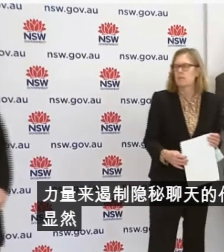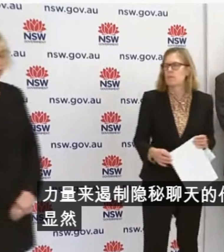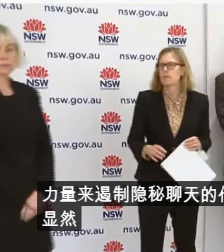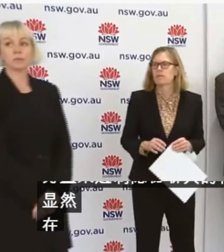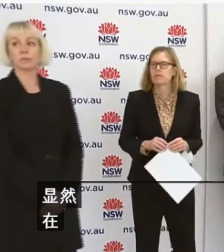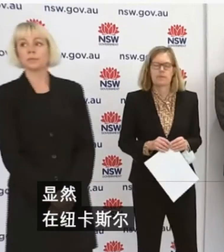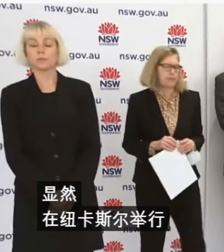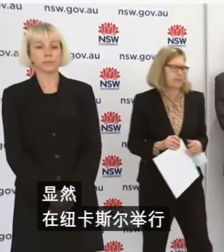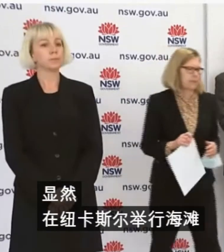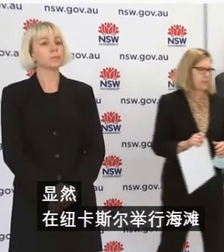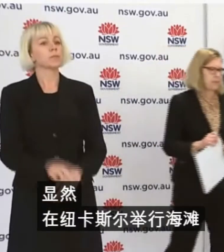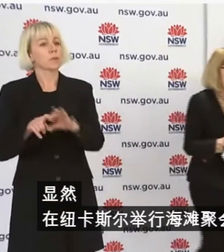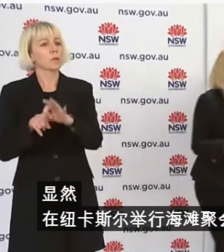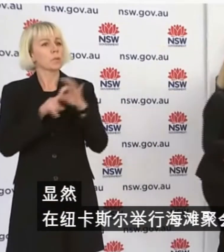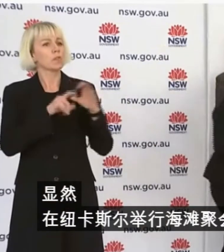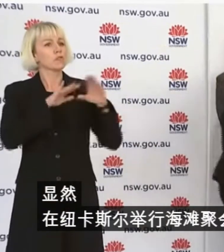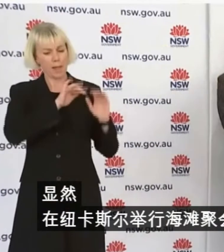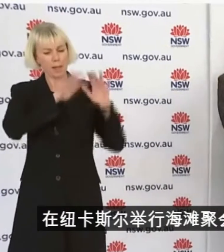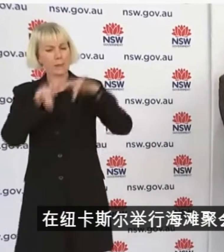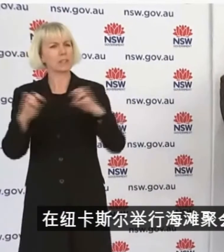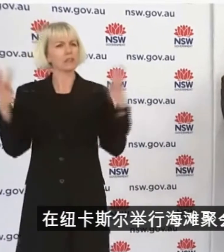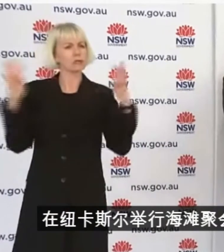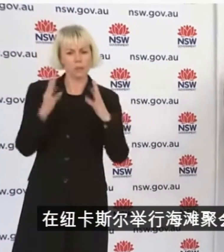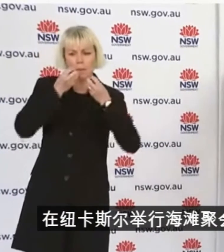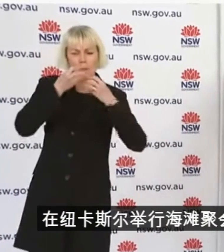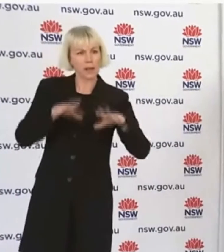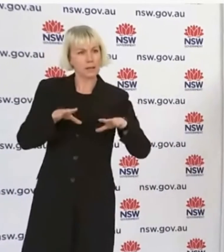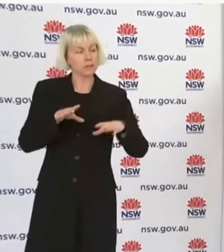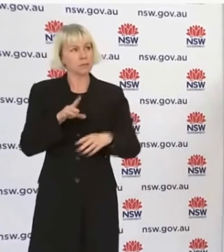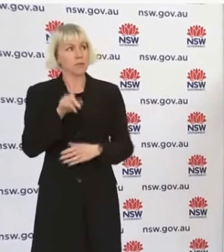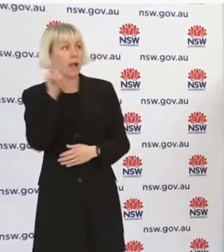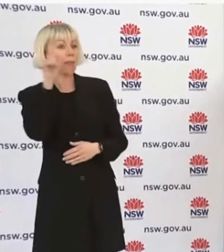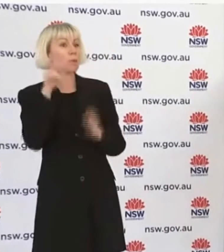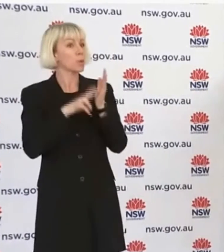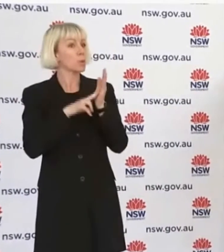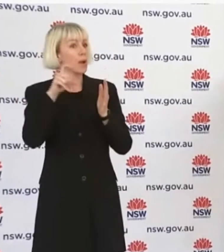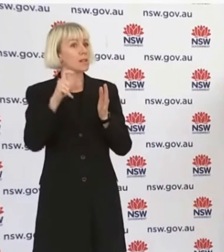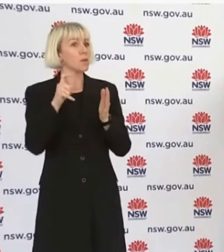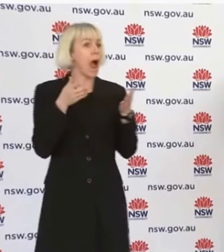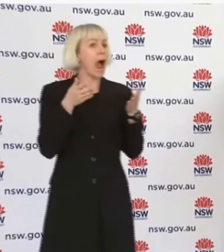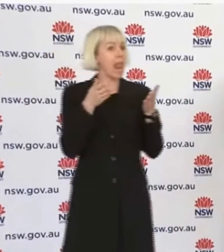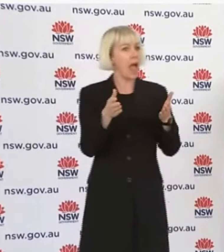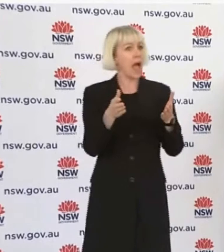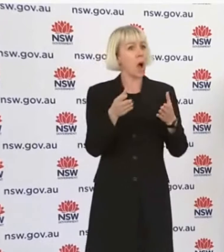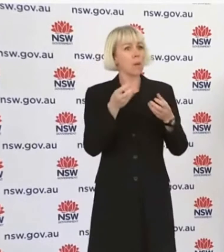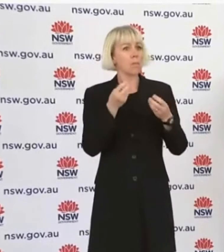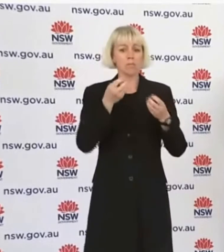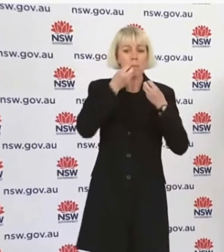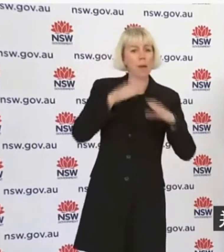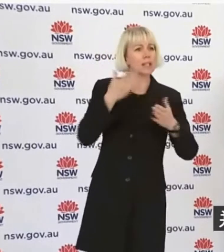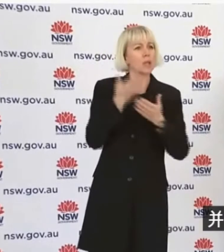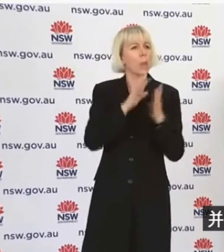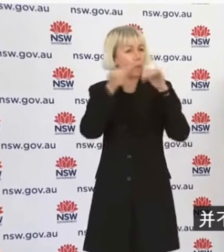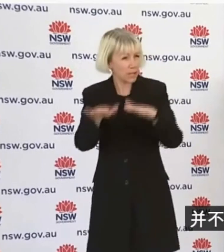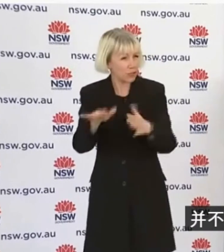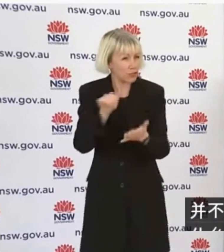illegal at the moment to have a beach gathering in Newcastle. What did someone come up from the Central Coast, or is that how